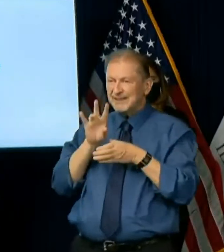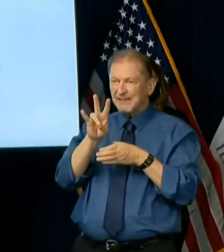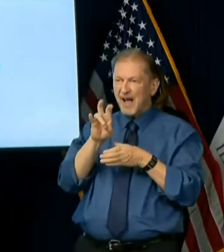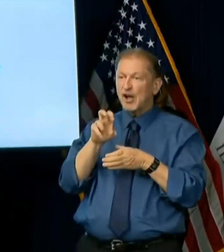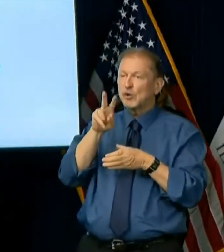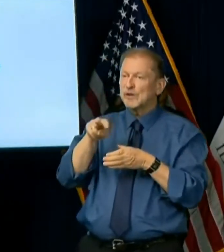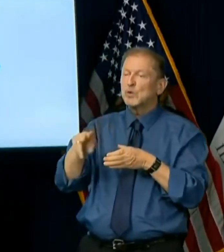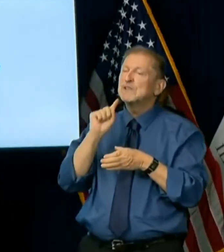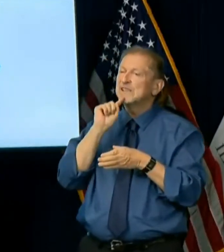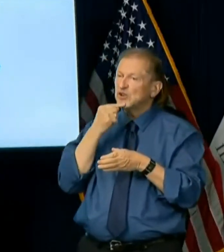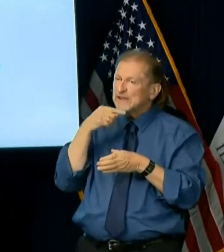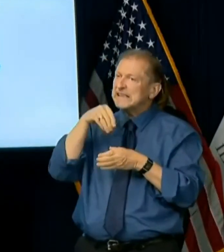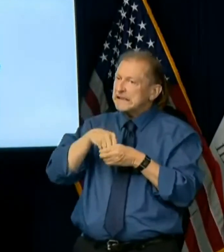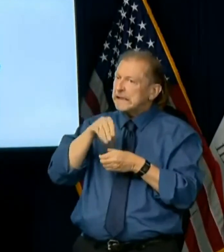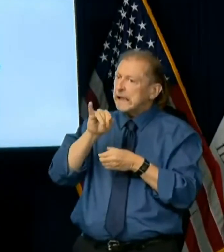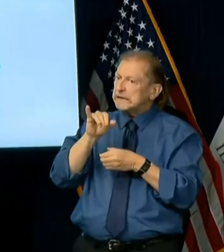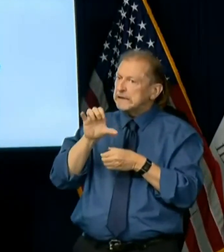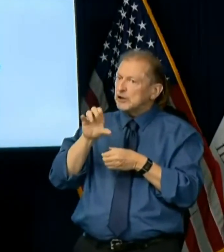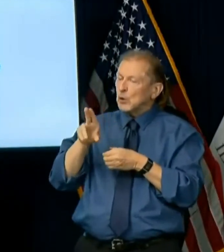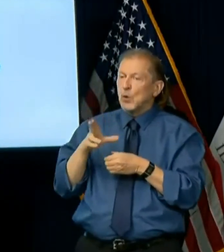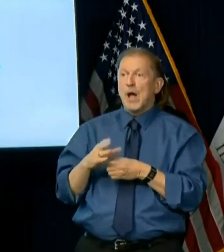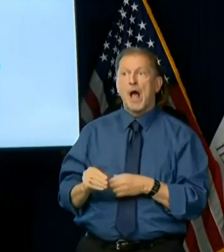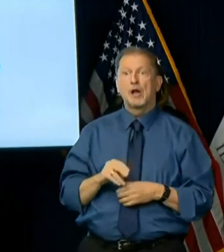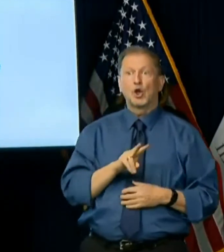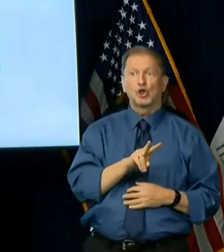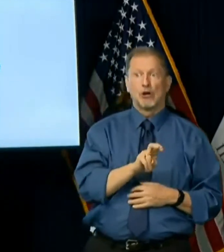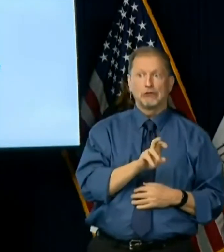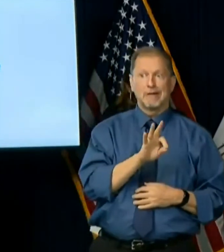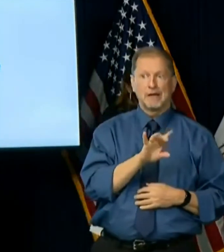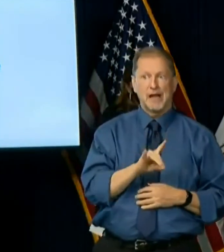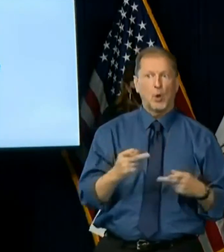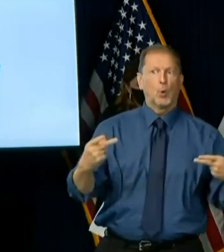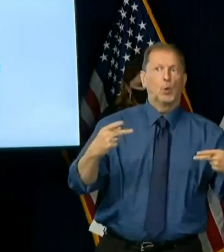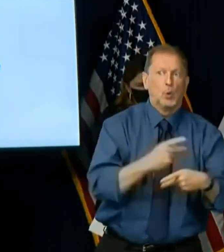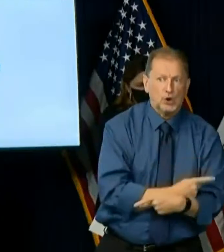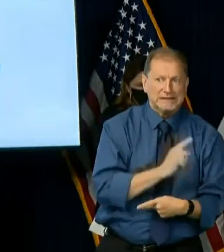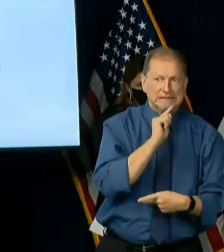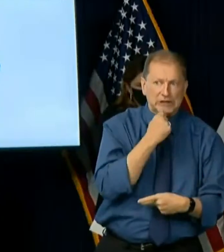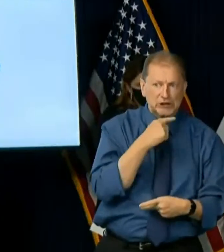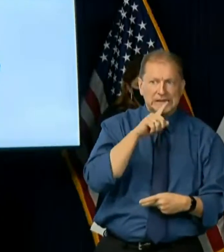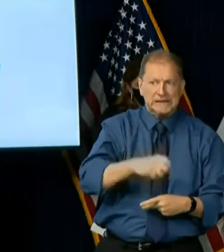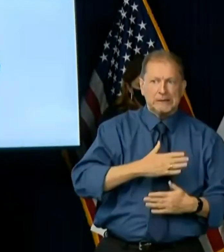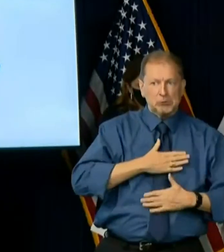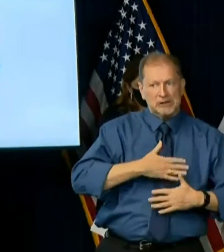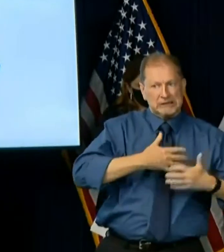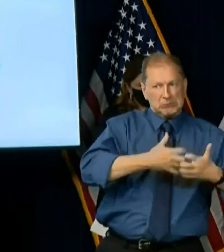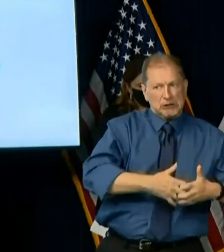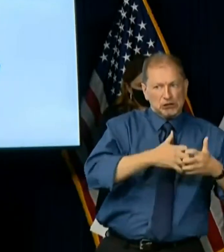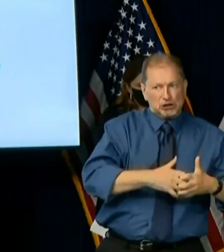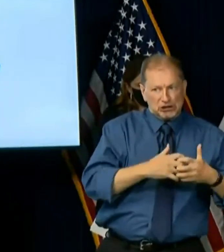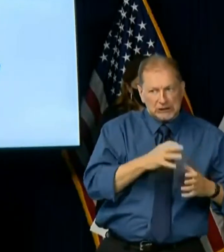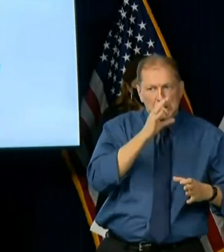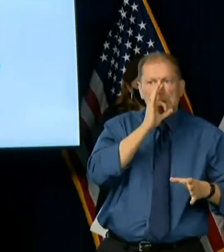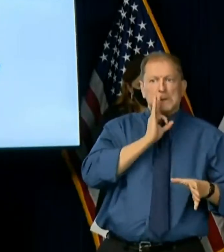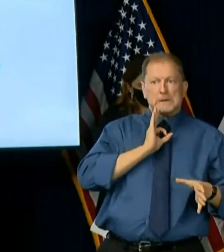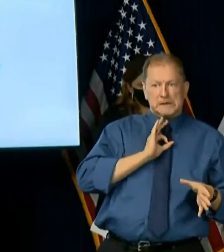were in the ICU and 298 patients were on ventilators. Today, we are reporting